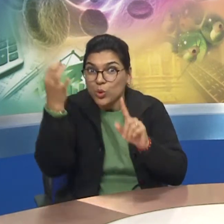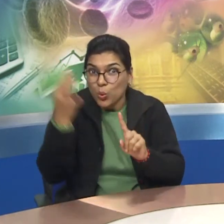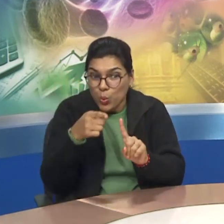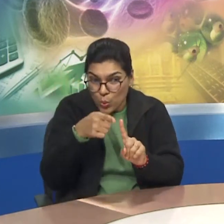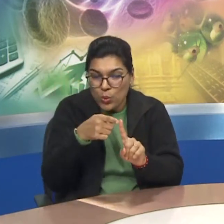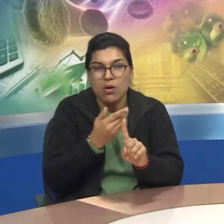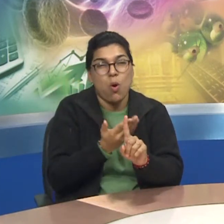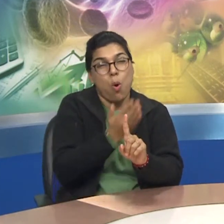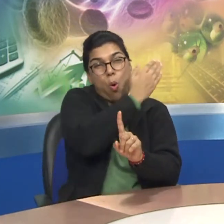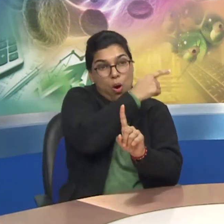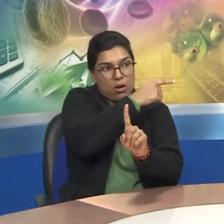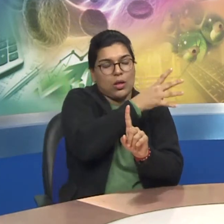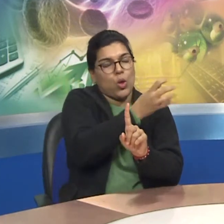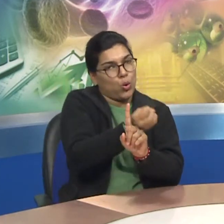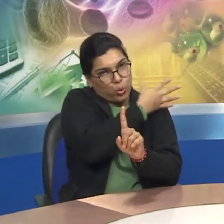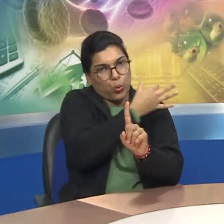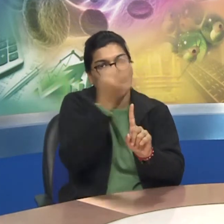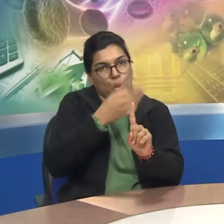tools and appliances are coming.